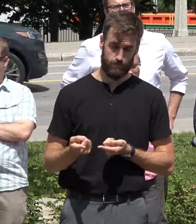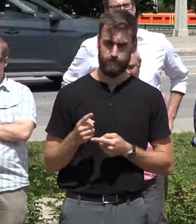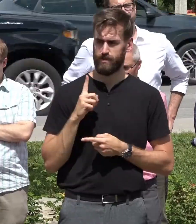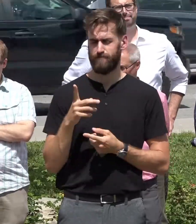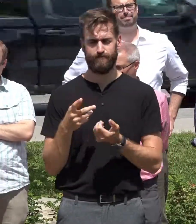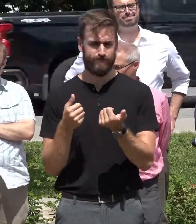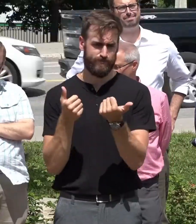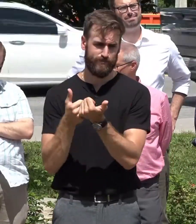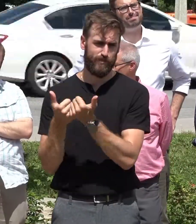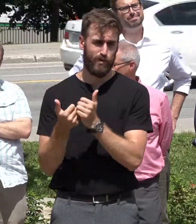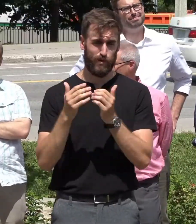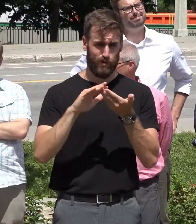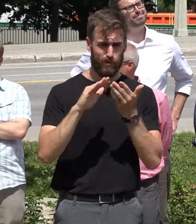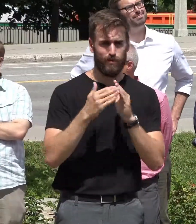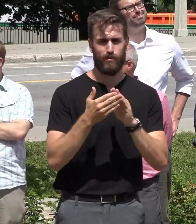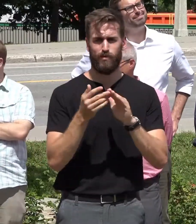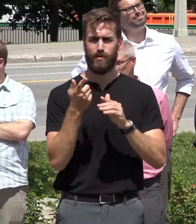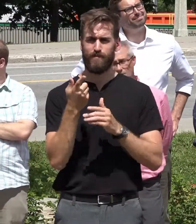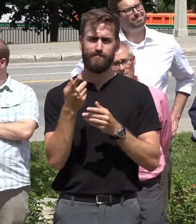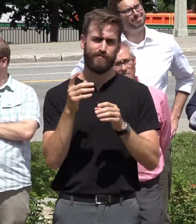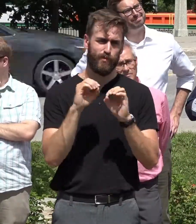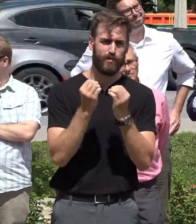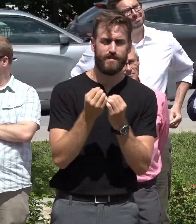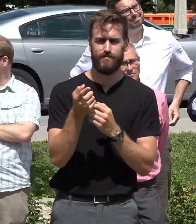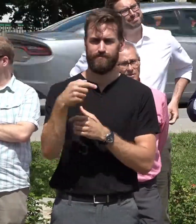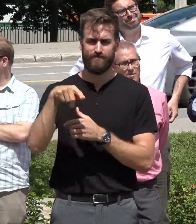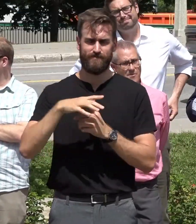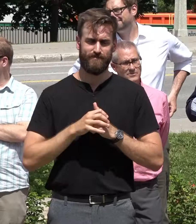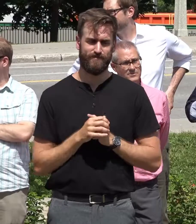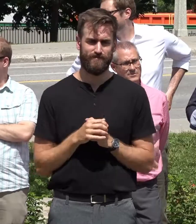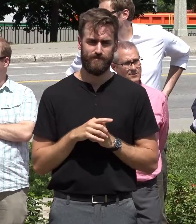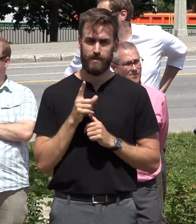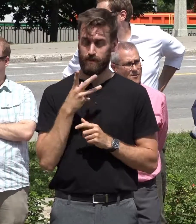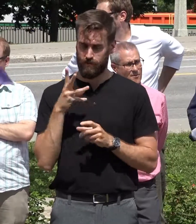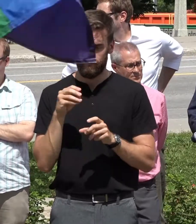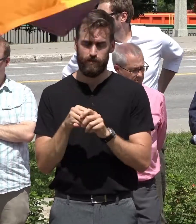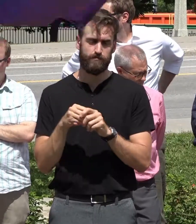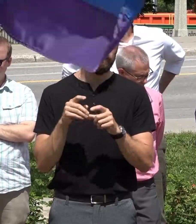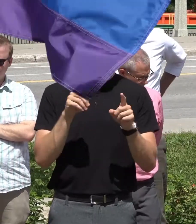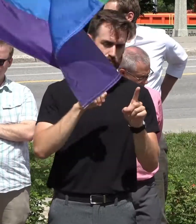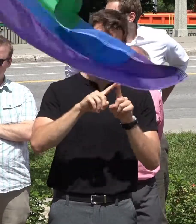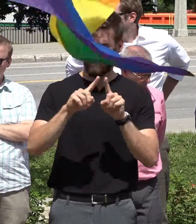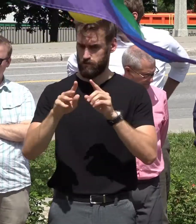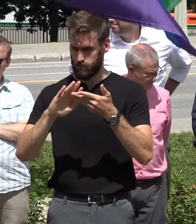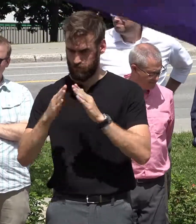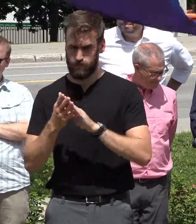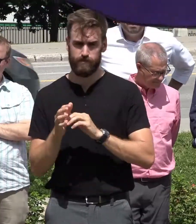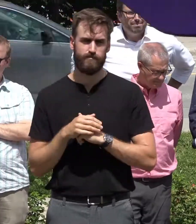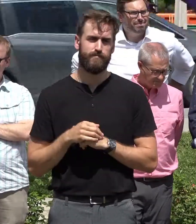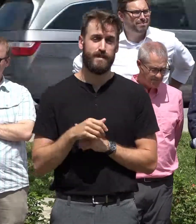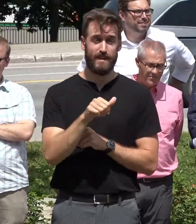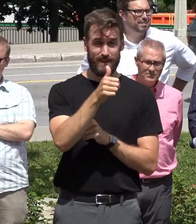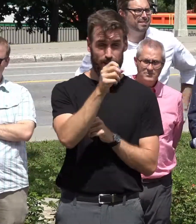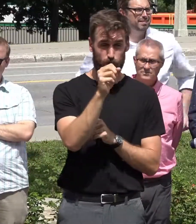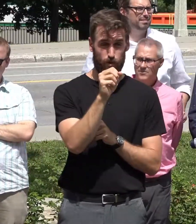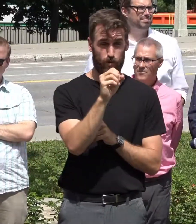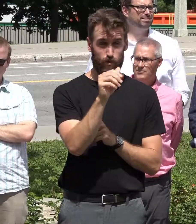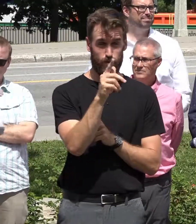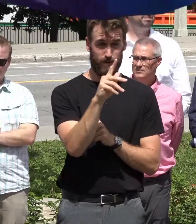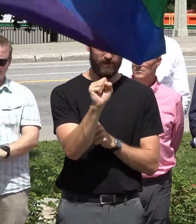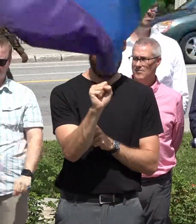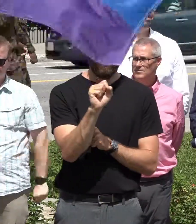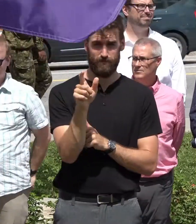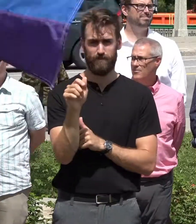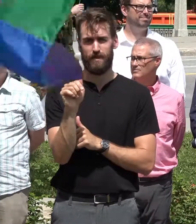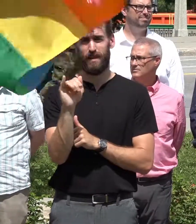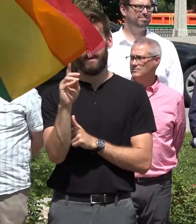of local community-based grassroots level organizing. They have been involved in many community organizations, including 10 Oaks, the AIDS